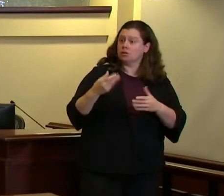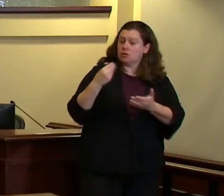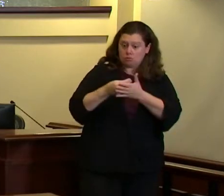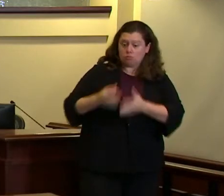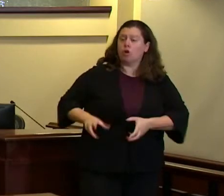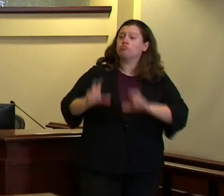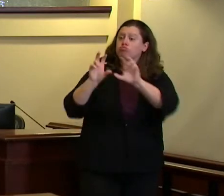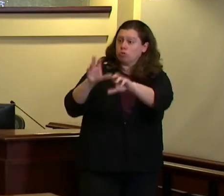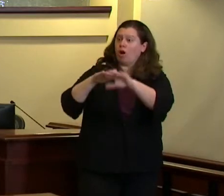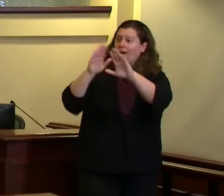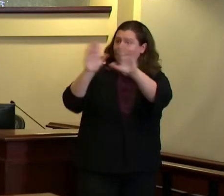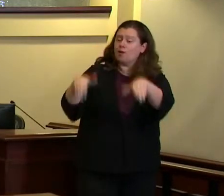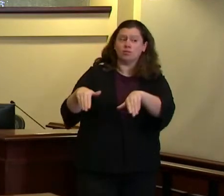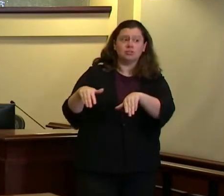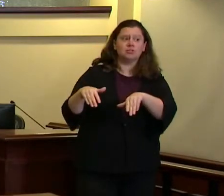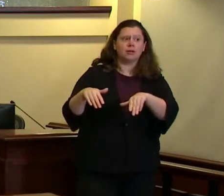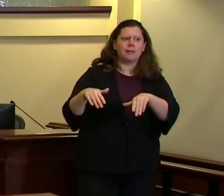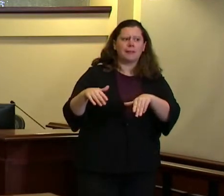in